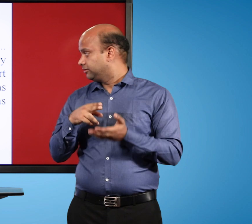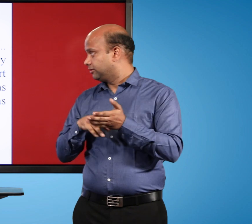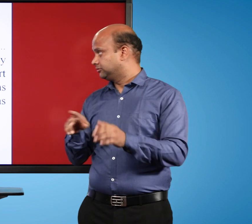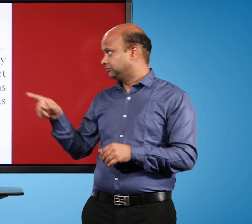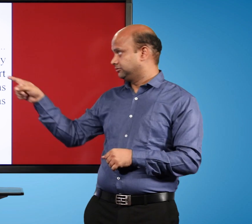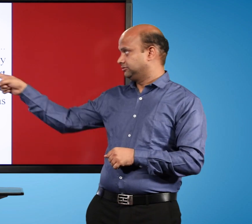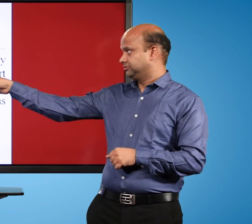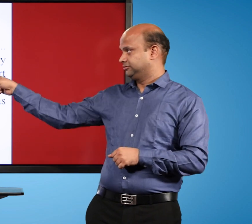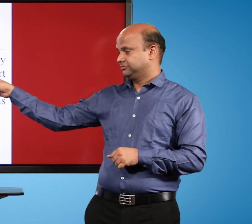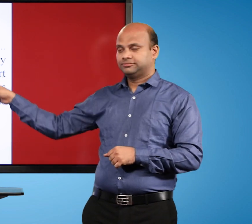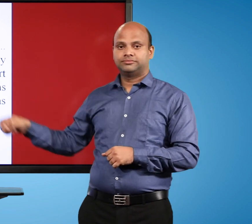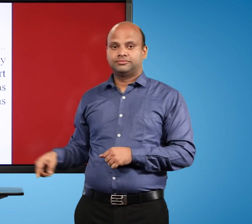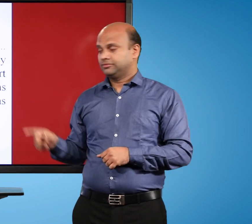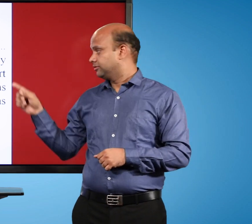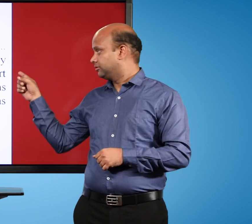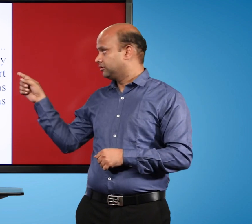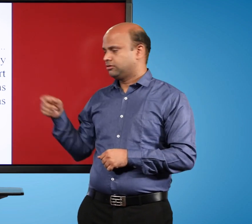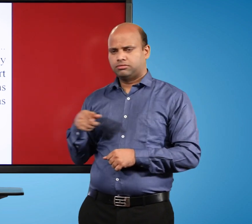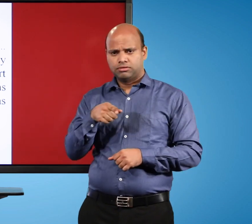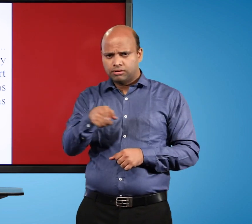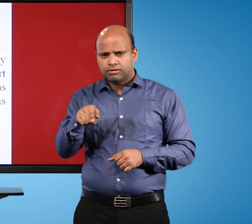They come naturally when we start counting.